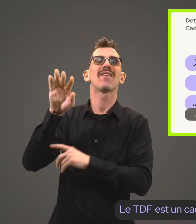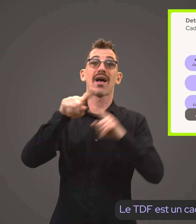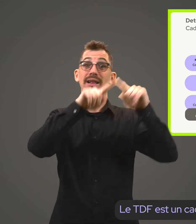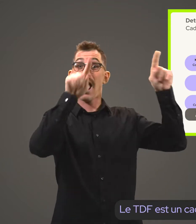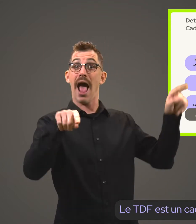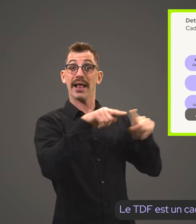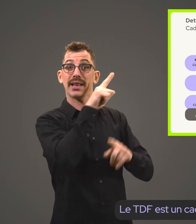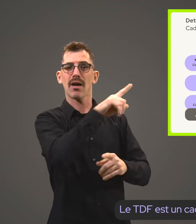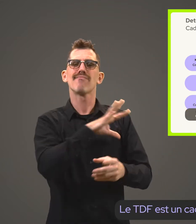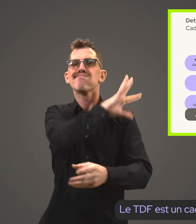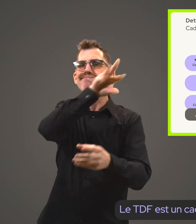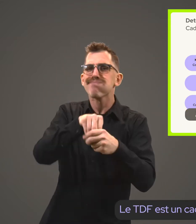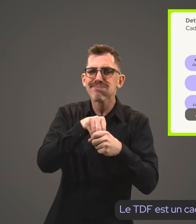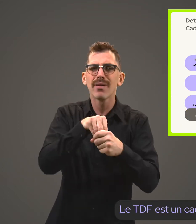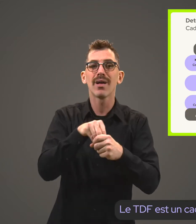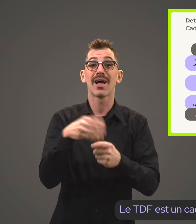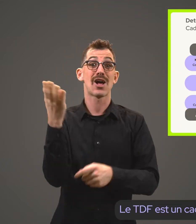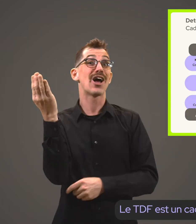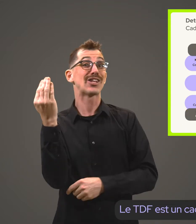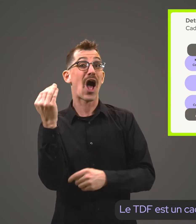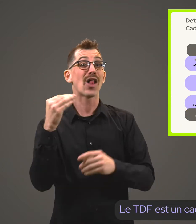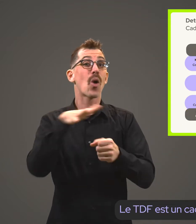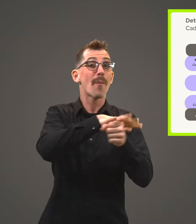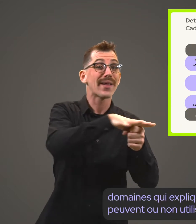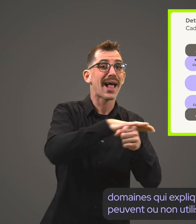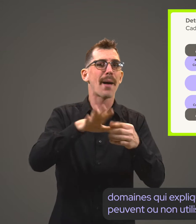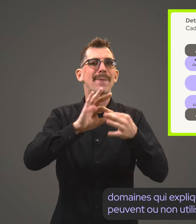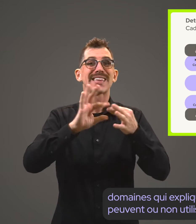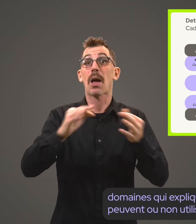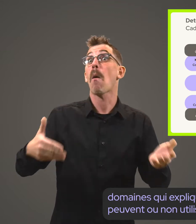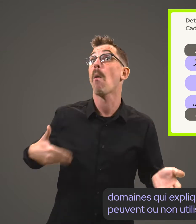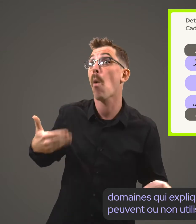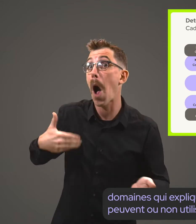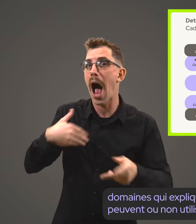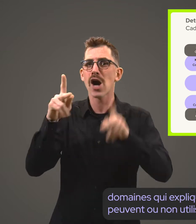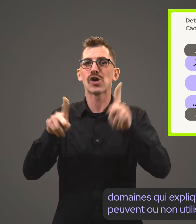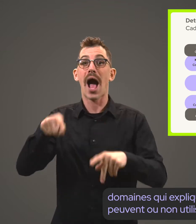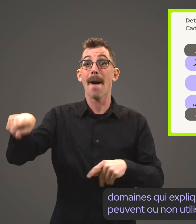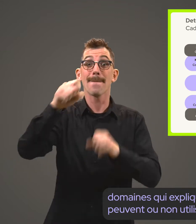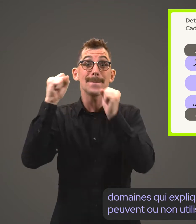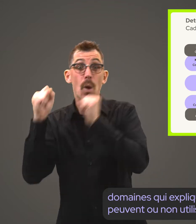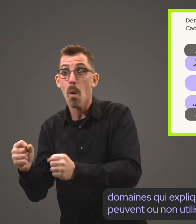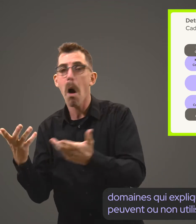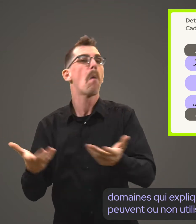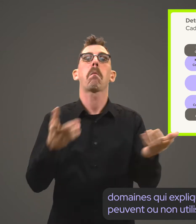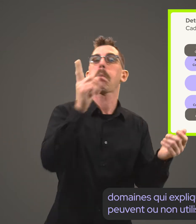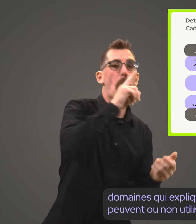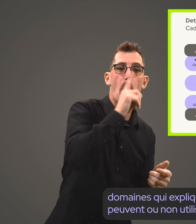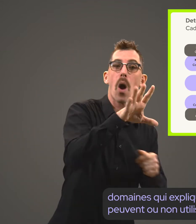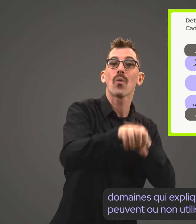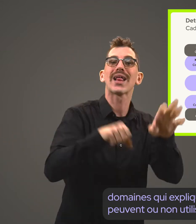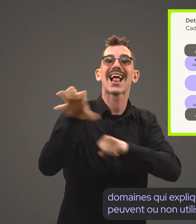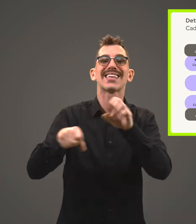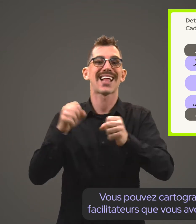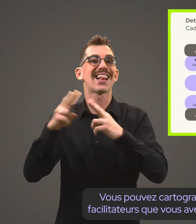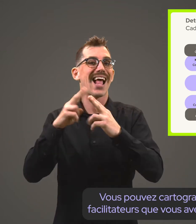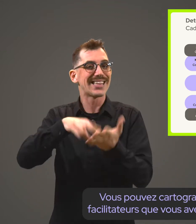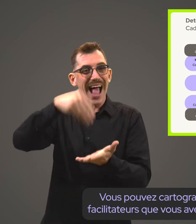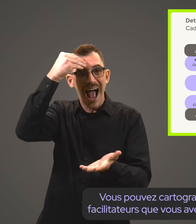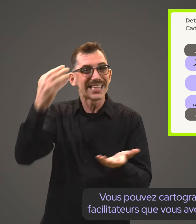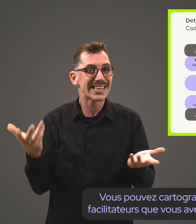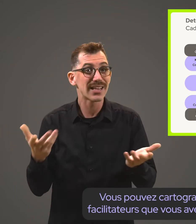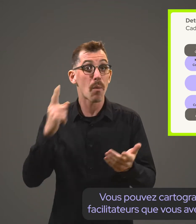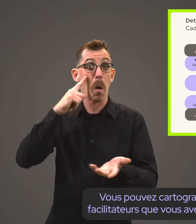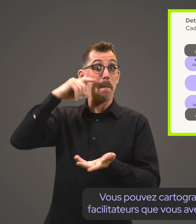The TDF is a framework which comprises 14 domains that explain why people may or may not use knowledge. You